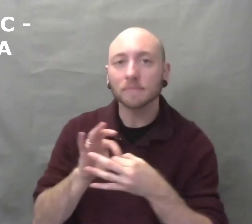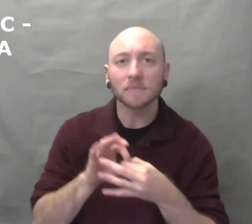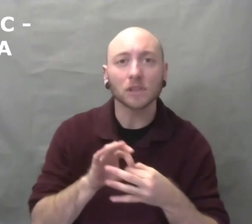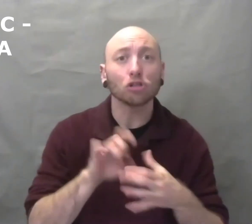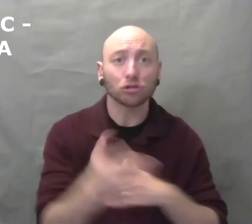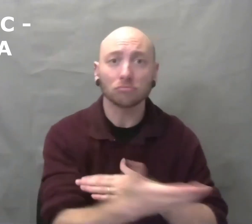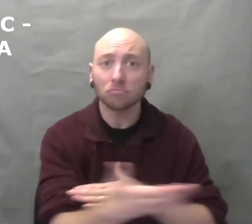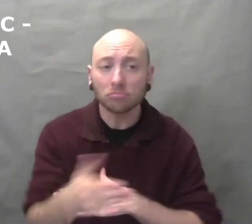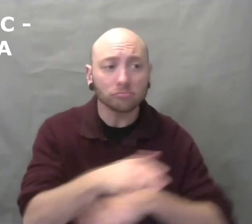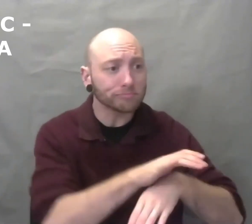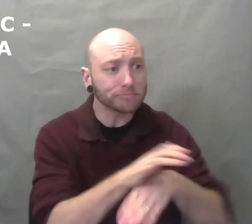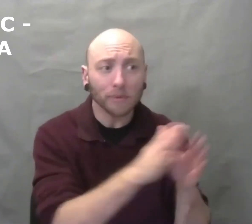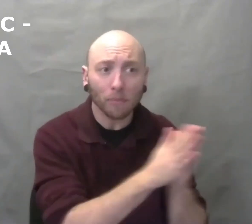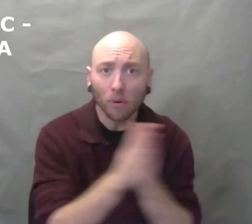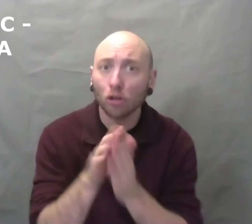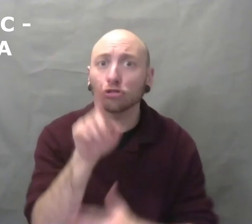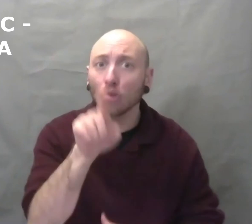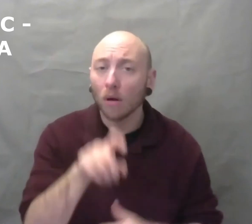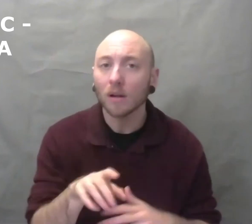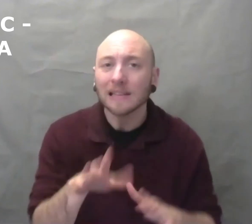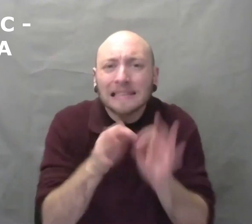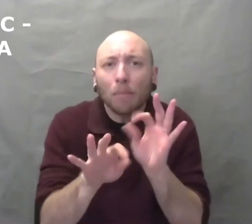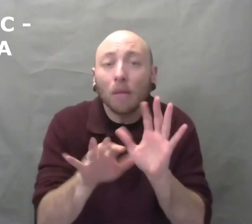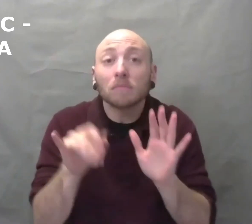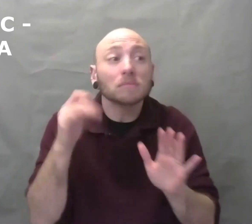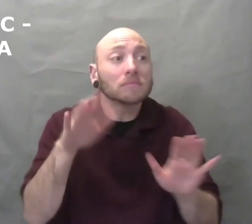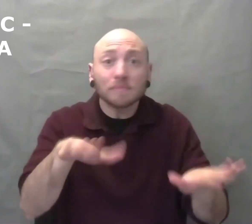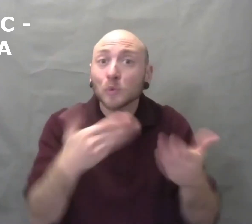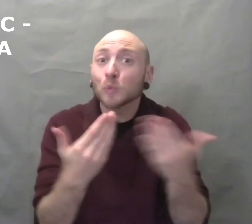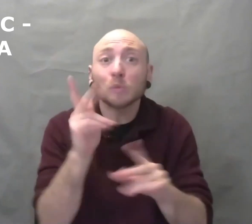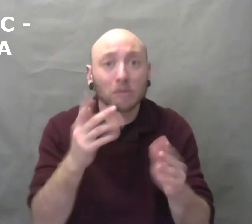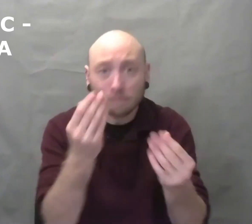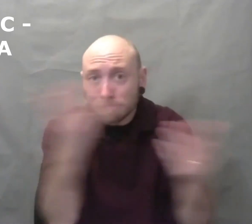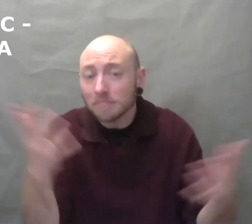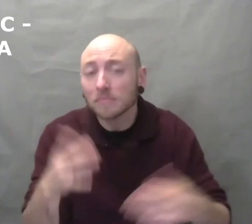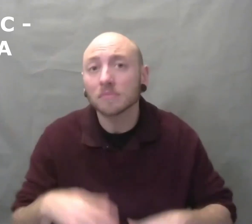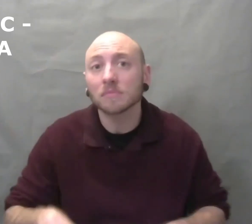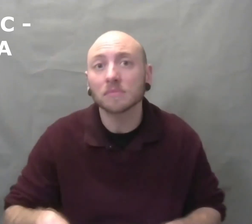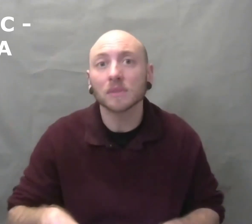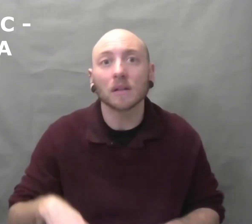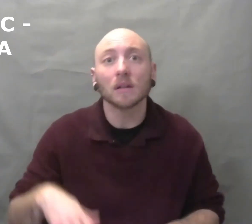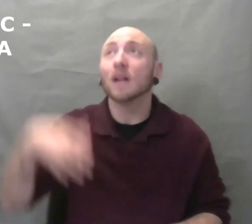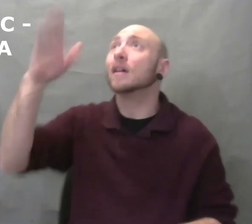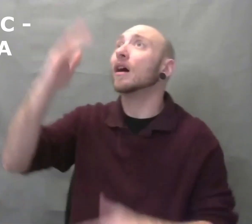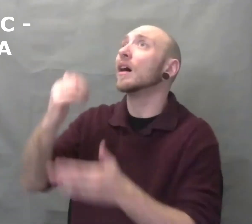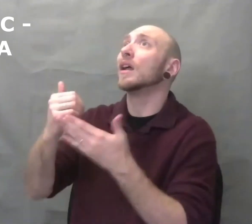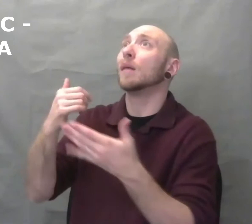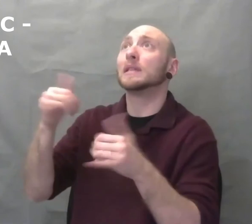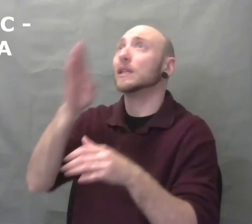night. Just keep them simple. If you're new, for the new people, God, please help me stay sober. Call it Frank,